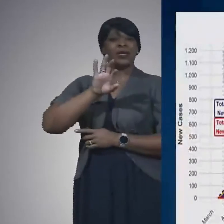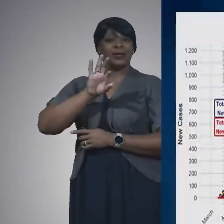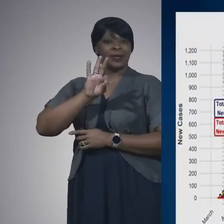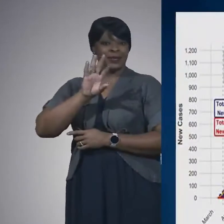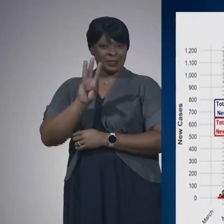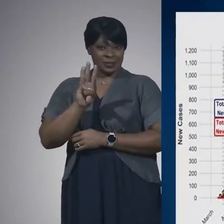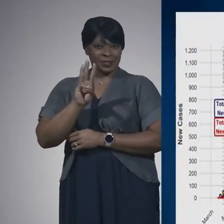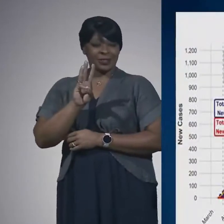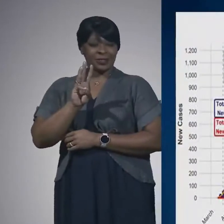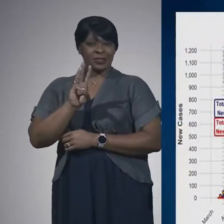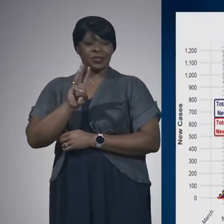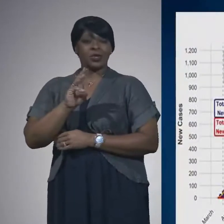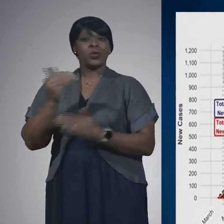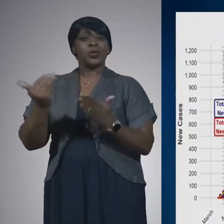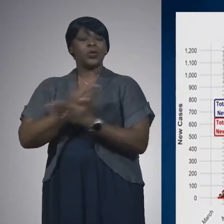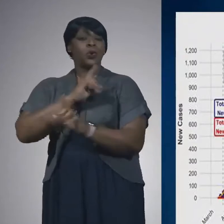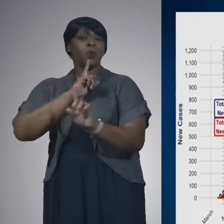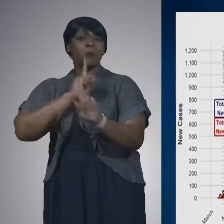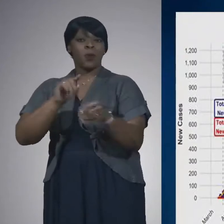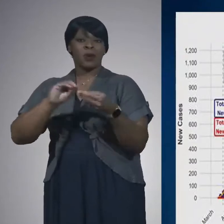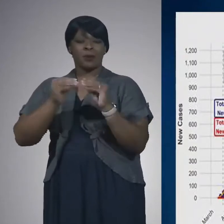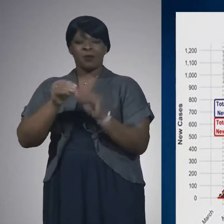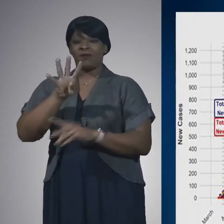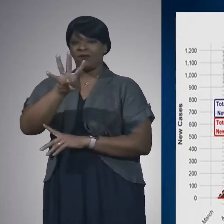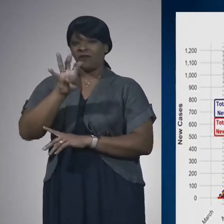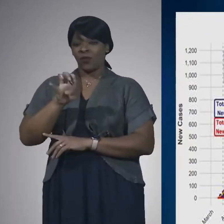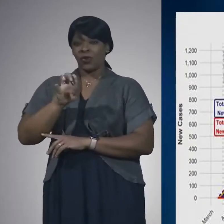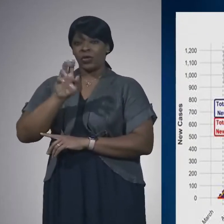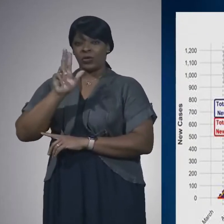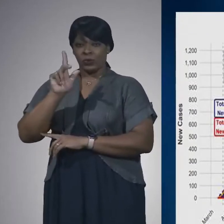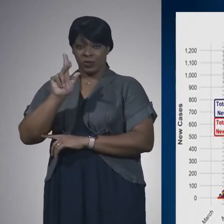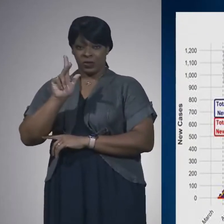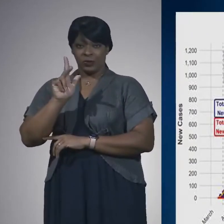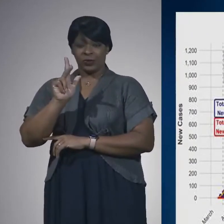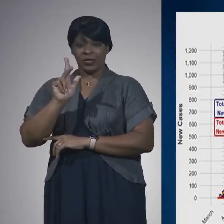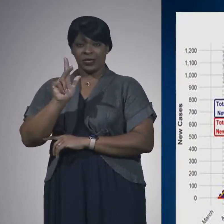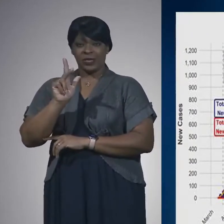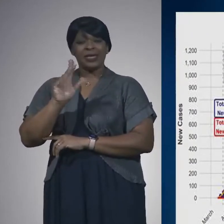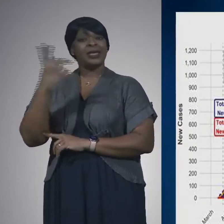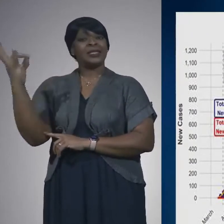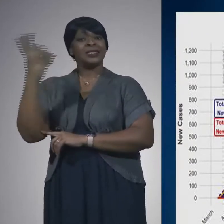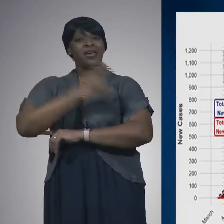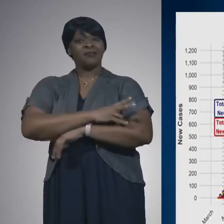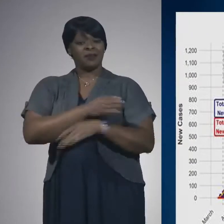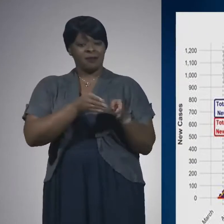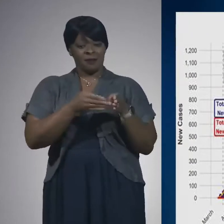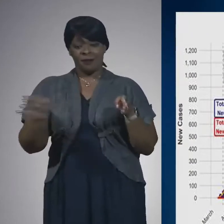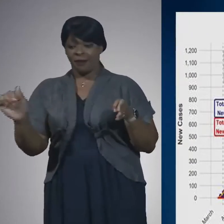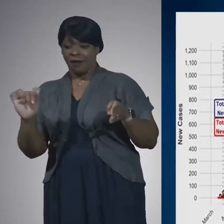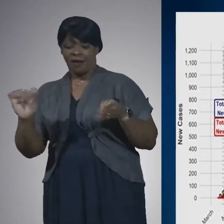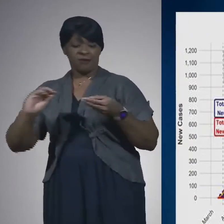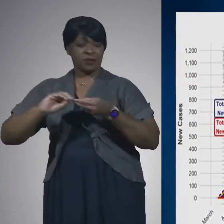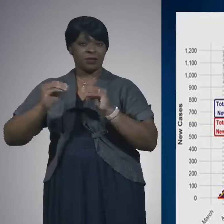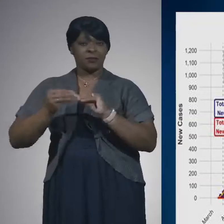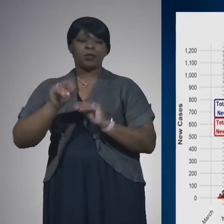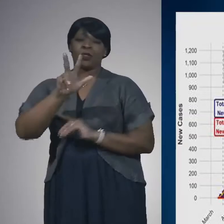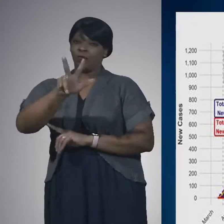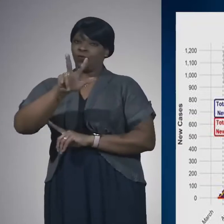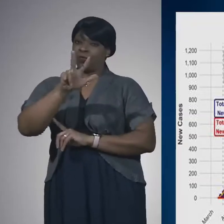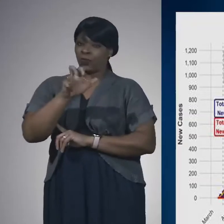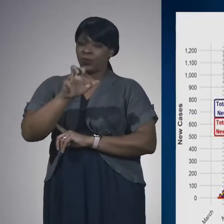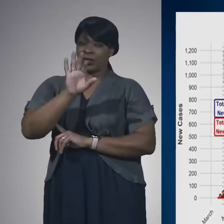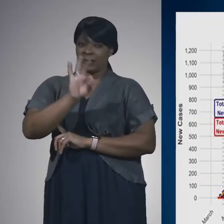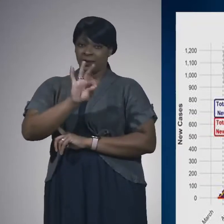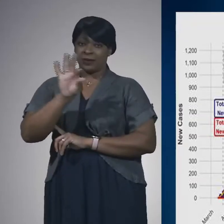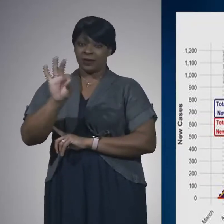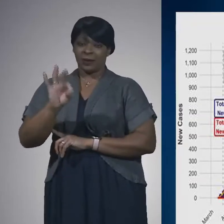139,496, with new reported cases of 423 and a 7-day rolling average of cases of